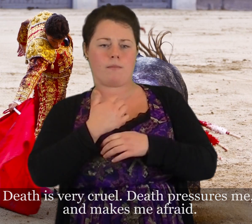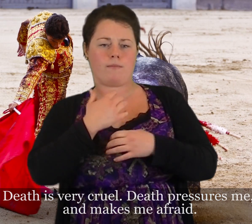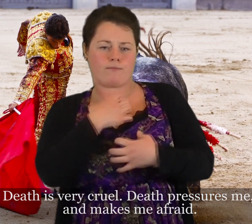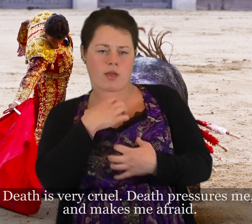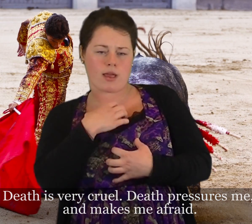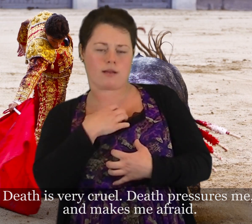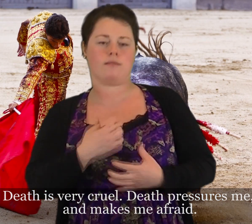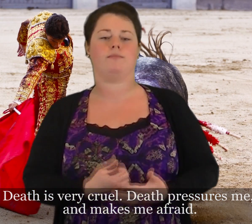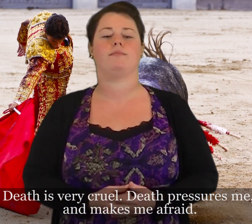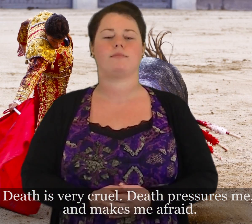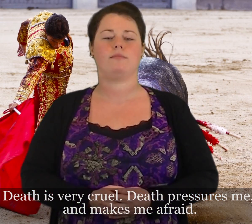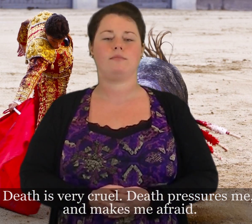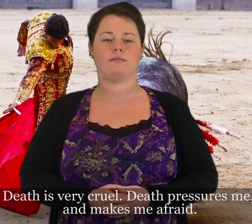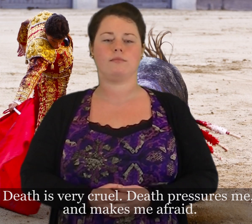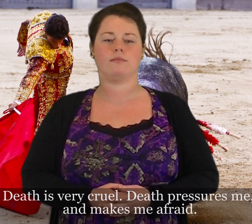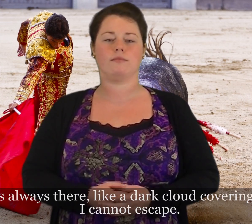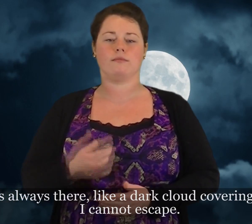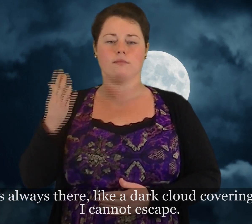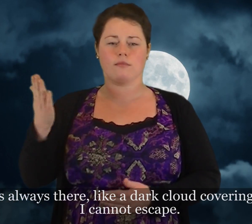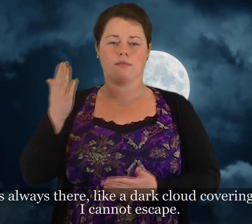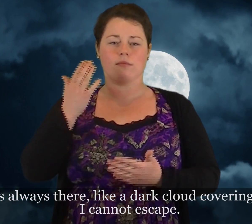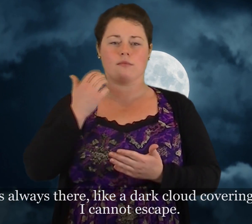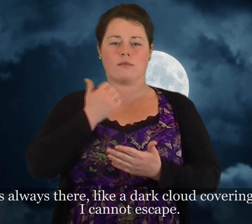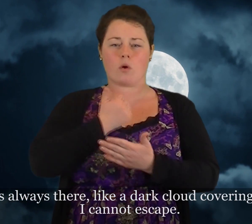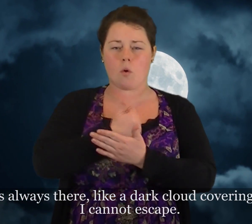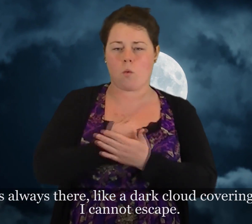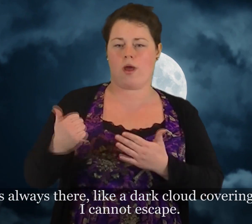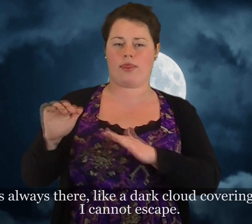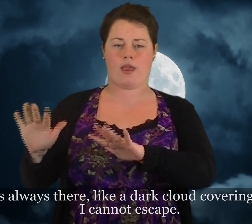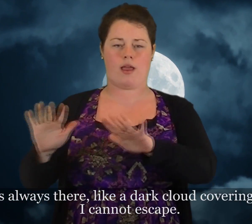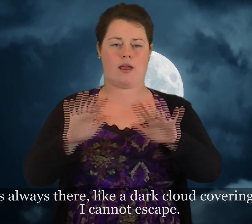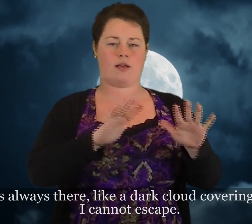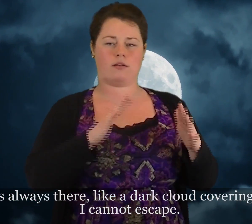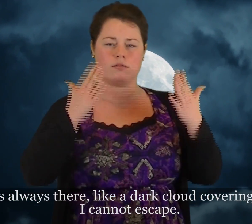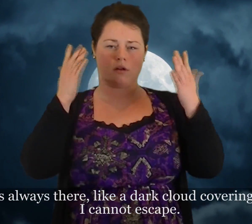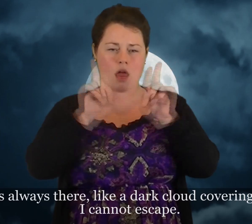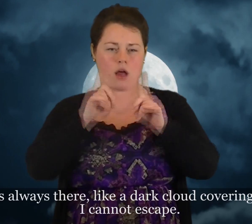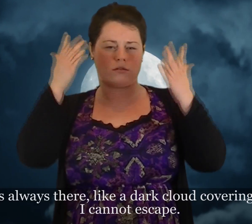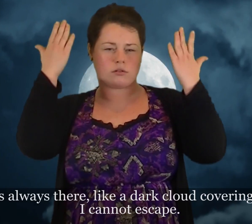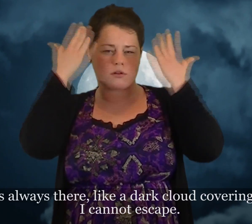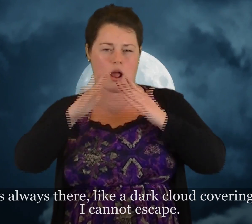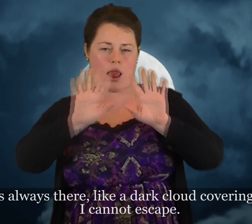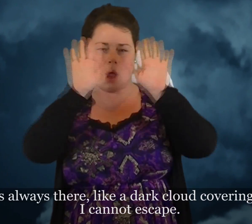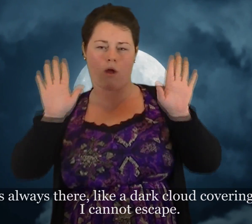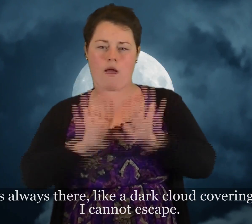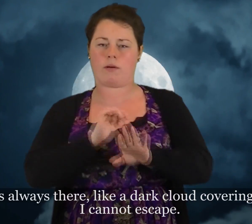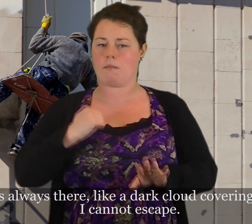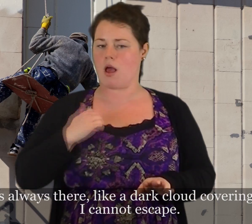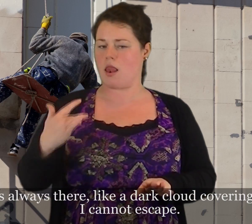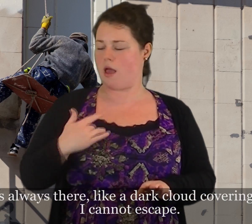baits you. It mocks you. It's always there, the great shadow over you. It almost